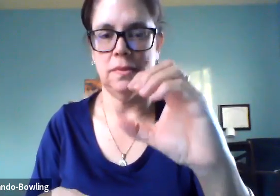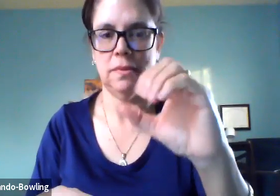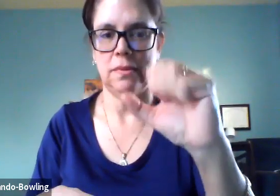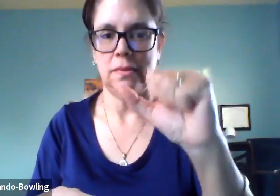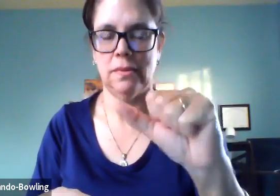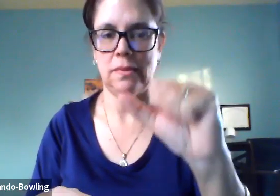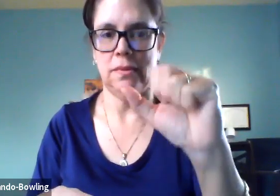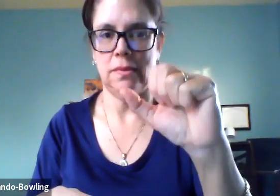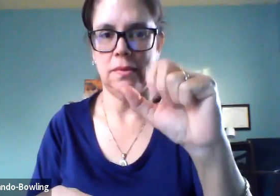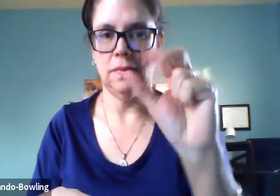Carla.